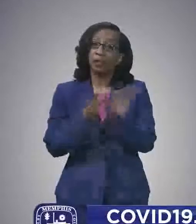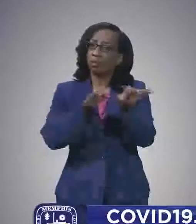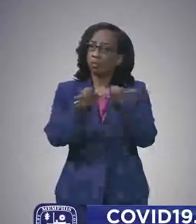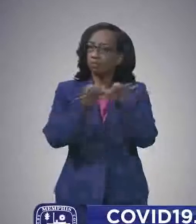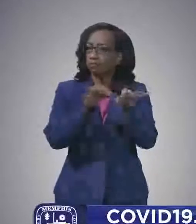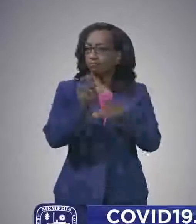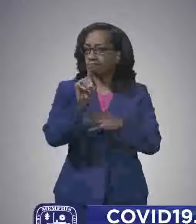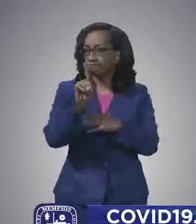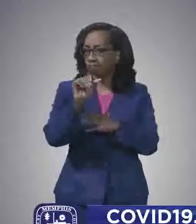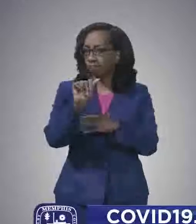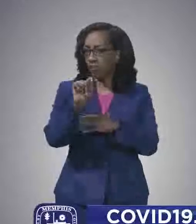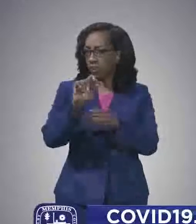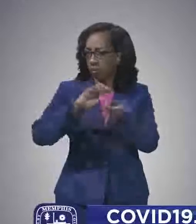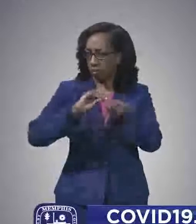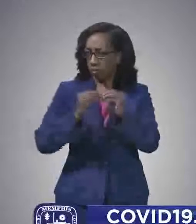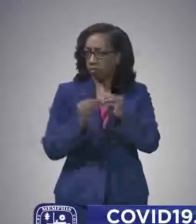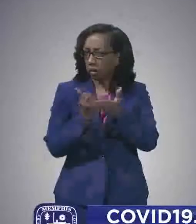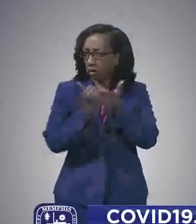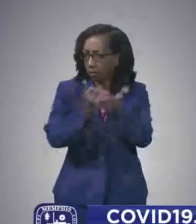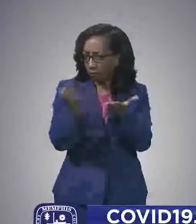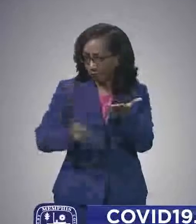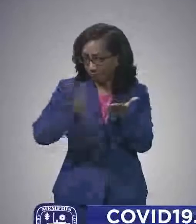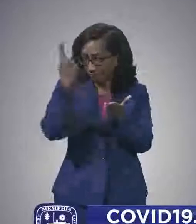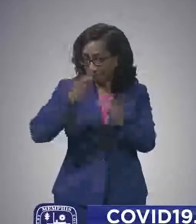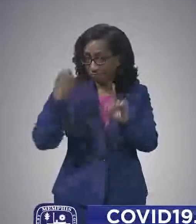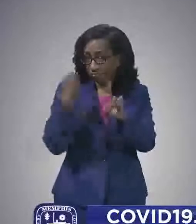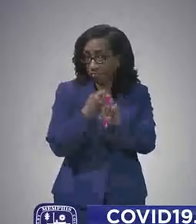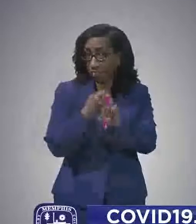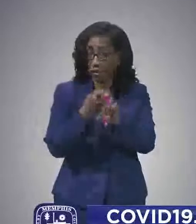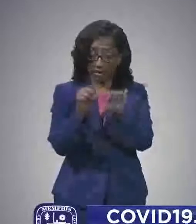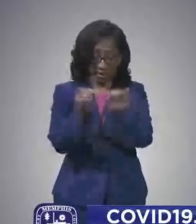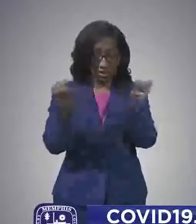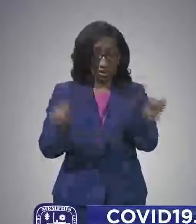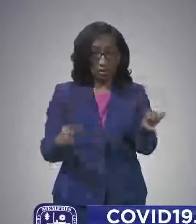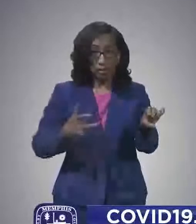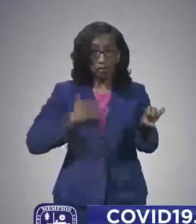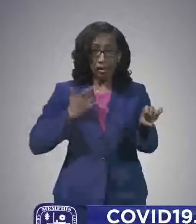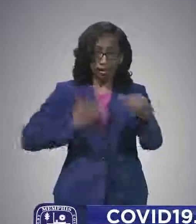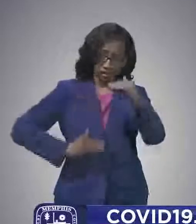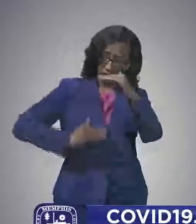perspective. And to explain to you why our system is taxed.